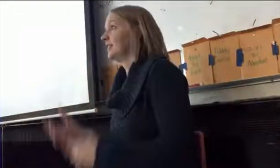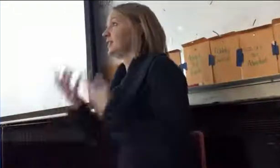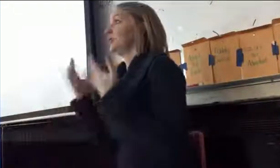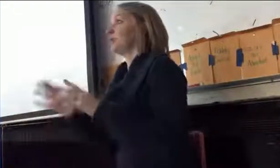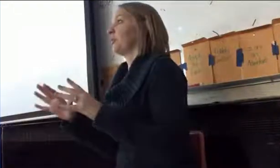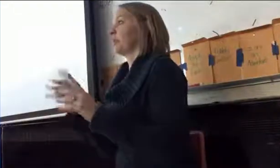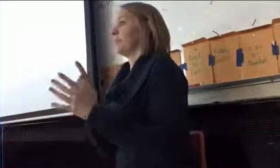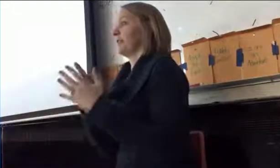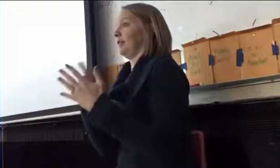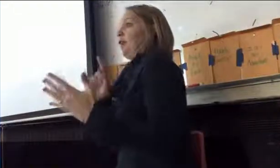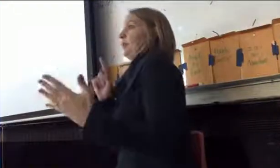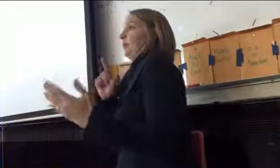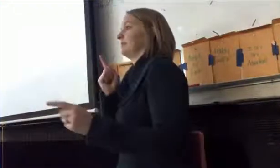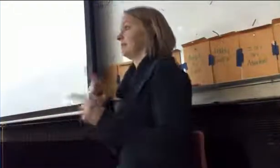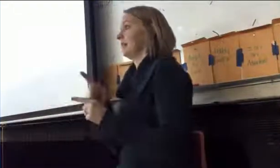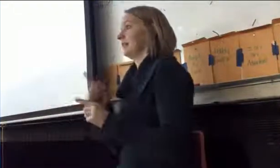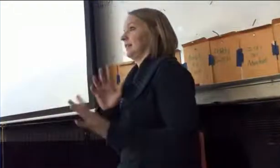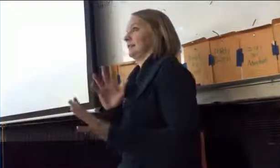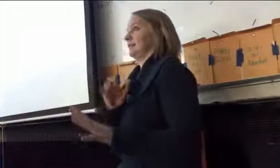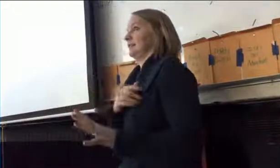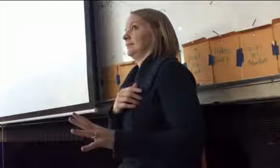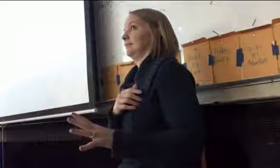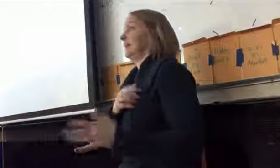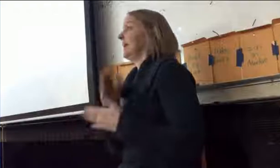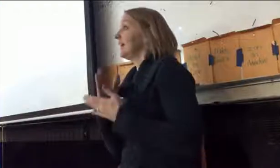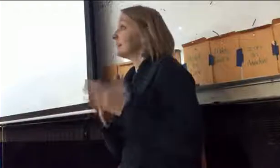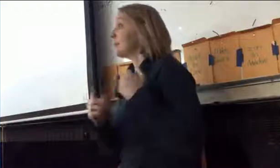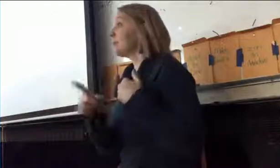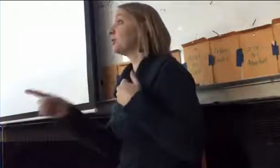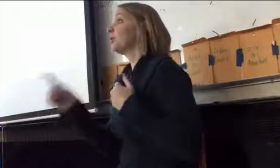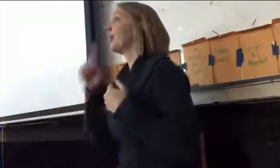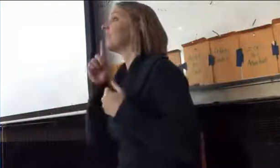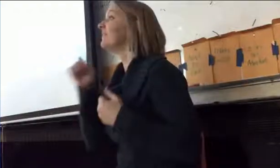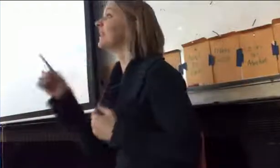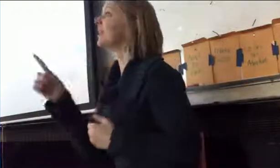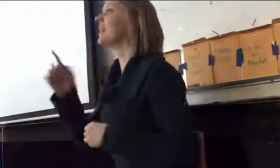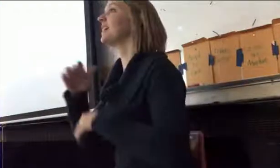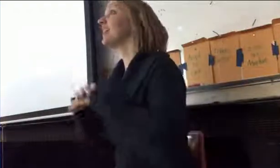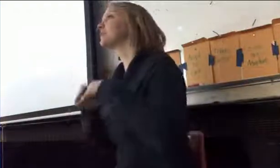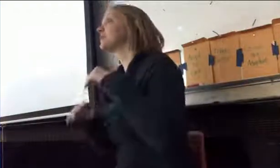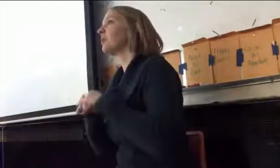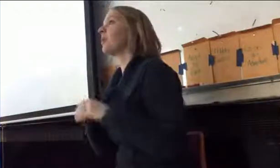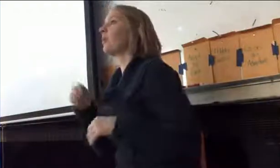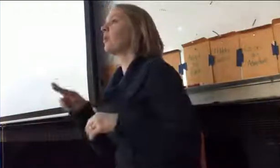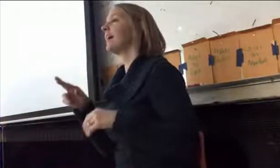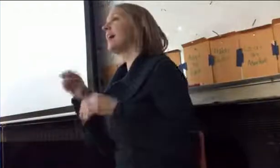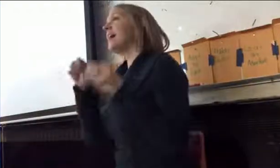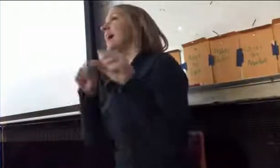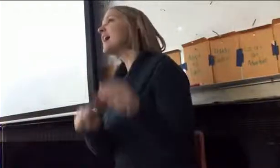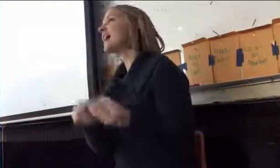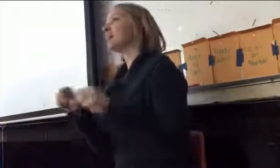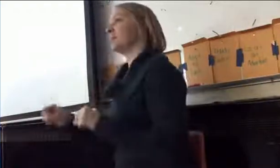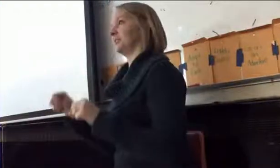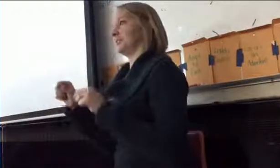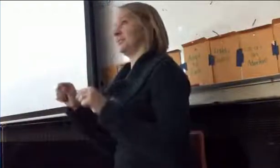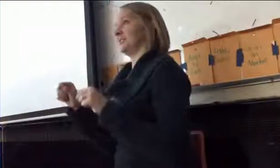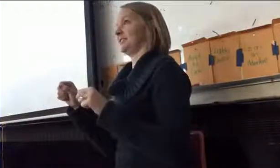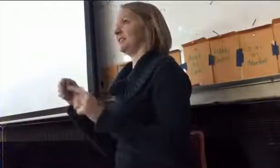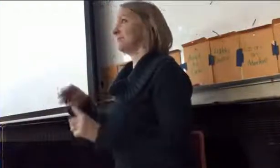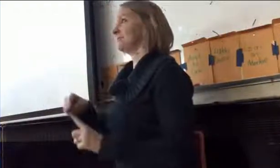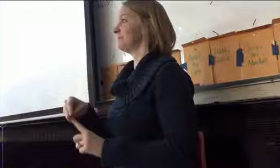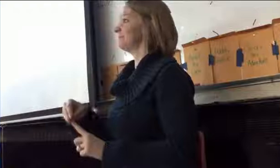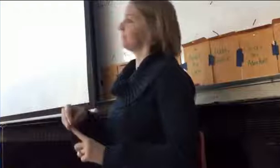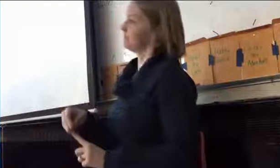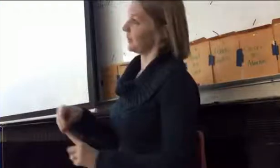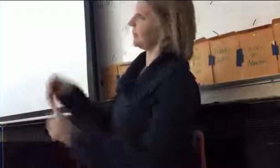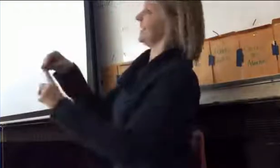be the lone one out. Now, some of you are very comfortable, or very able to be an individual,